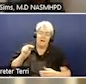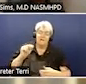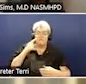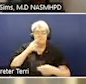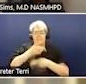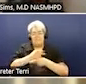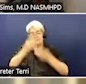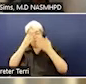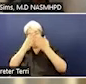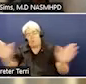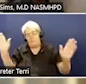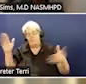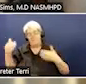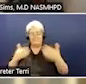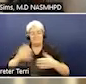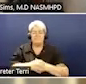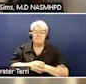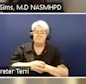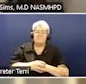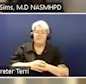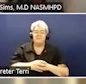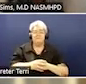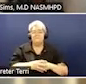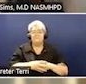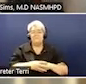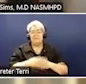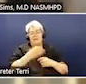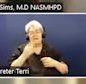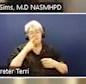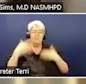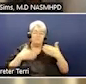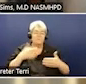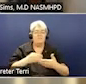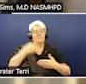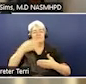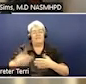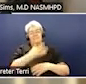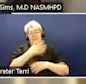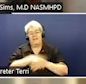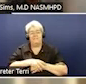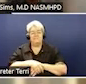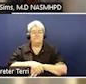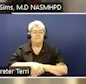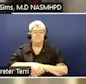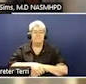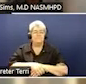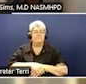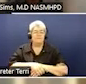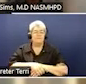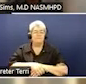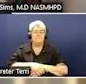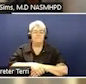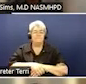kind of open-ended. And we will move on to the next slide. Thanks again, Steph.